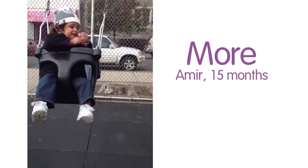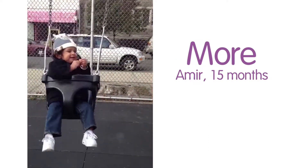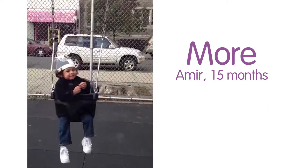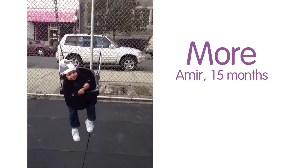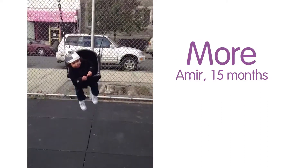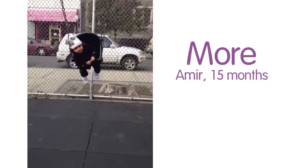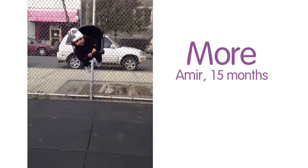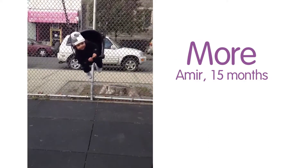More? Okay.